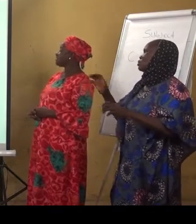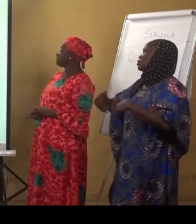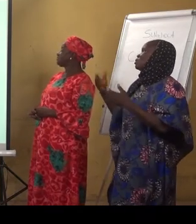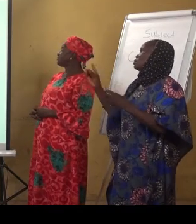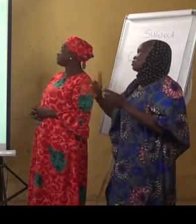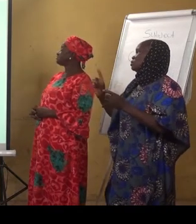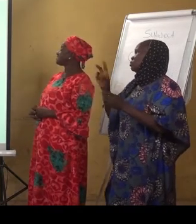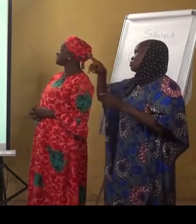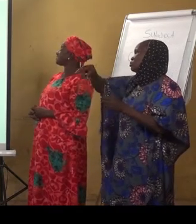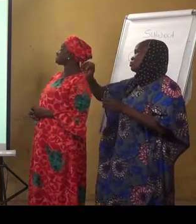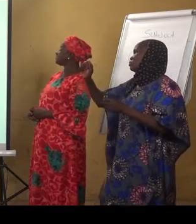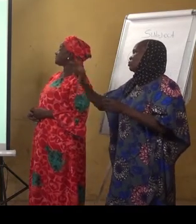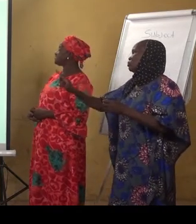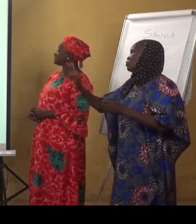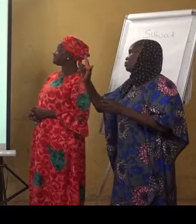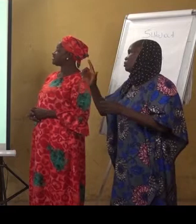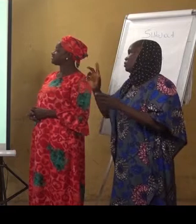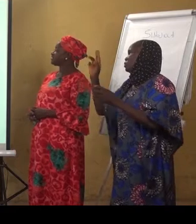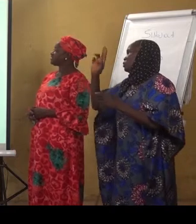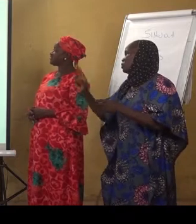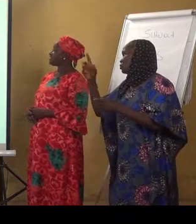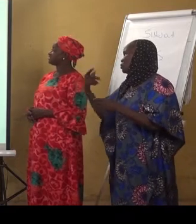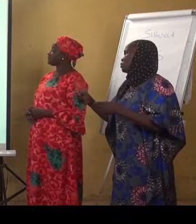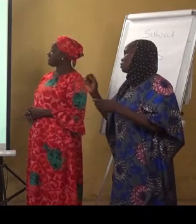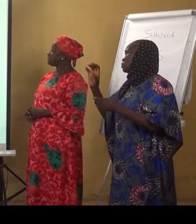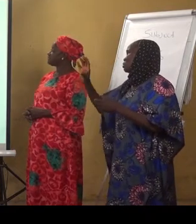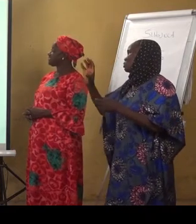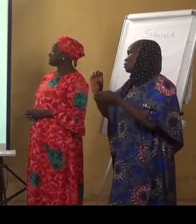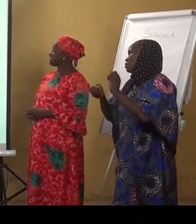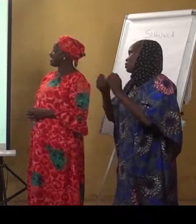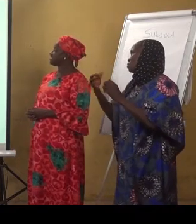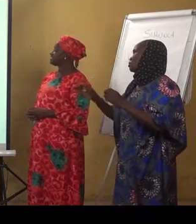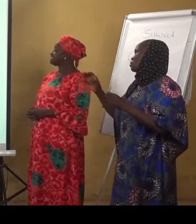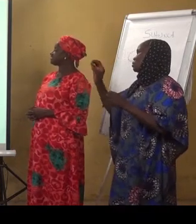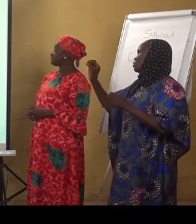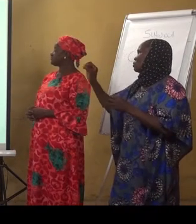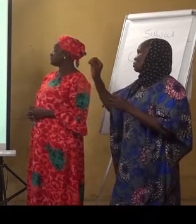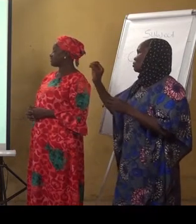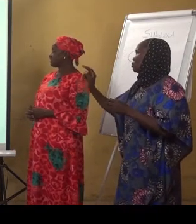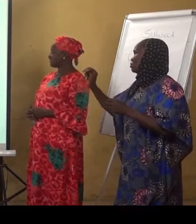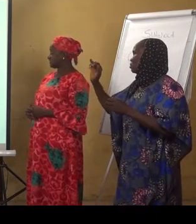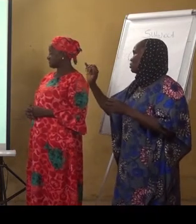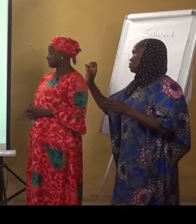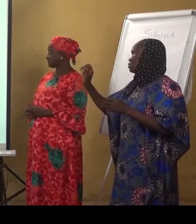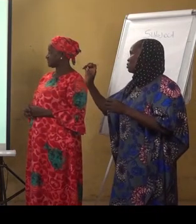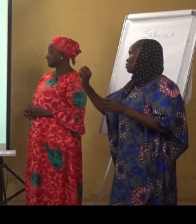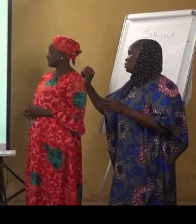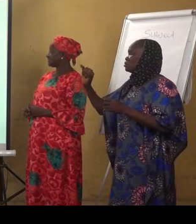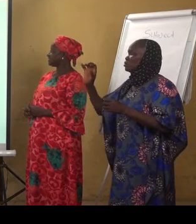Paul use the case of Onesimus to explain the meaning and need for